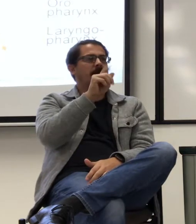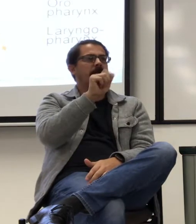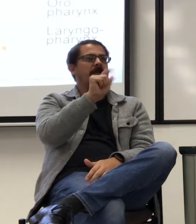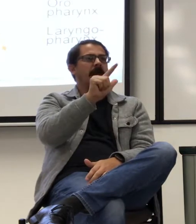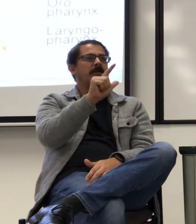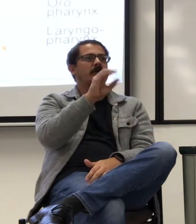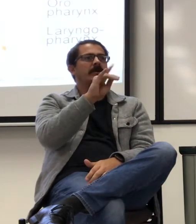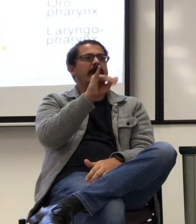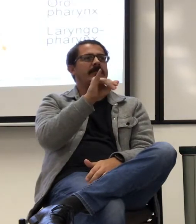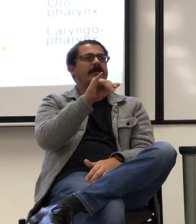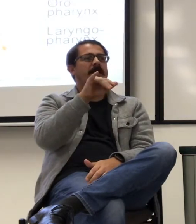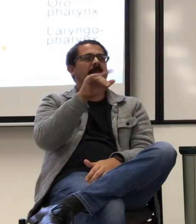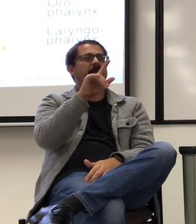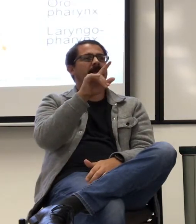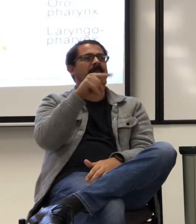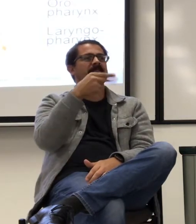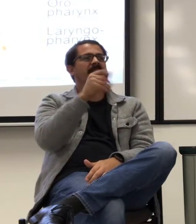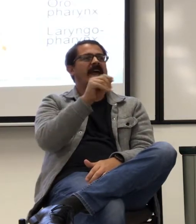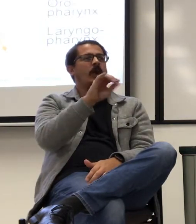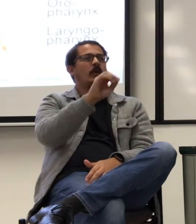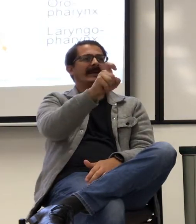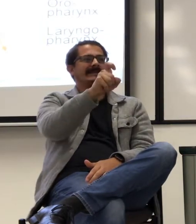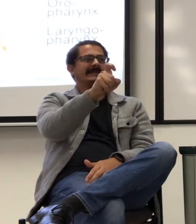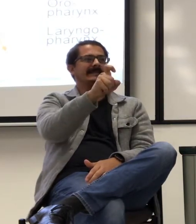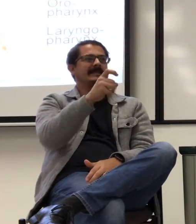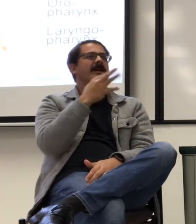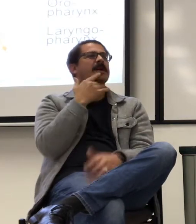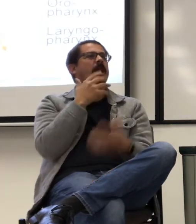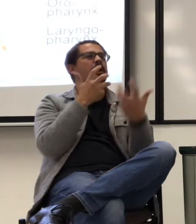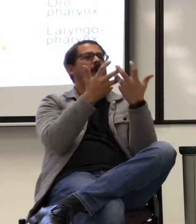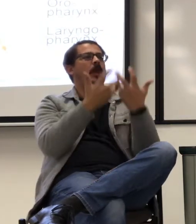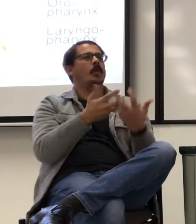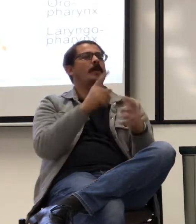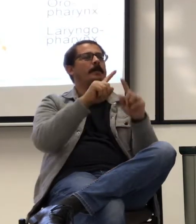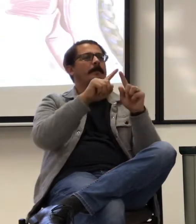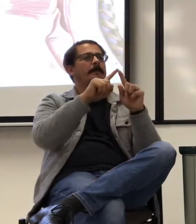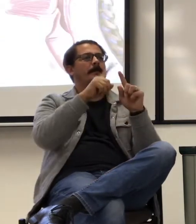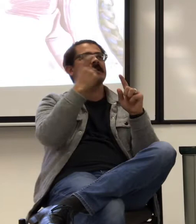shown here behind the nasal cavities. It's color-coded because you have